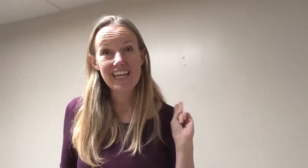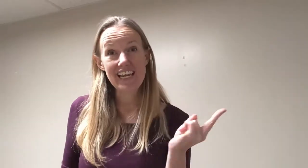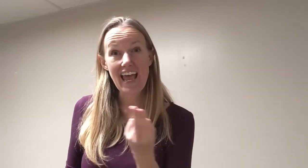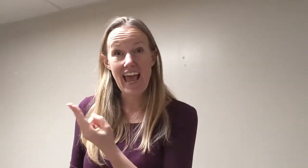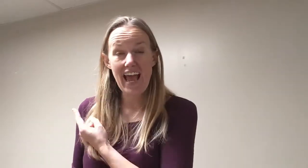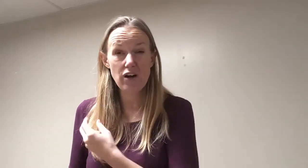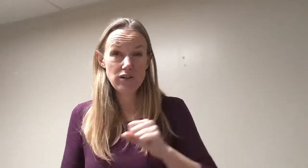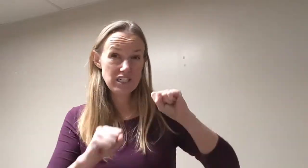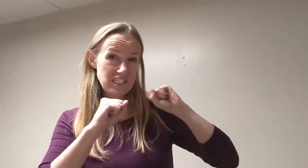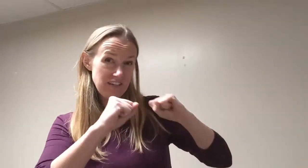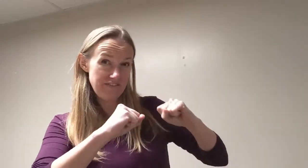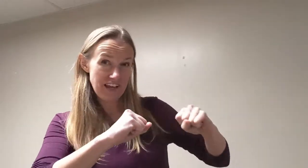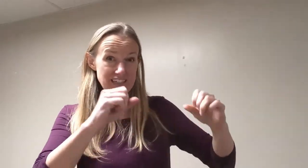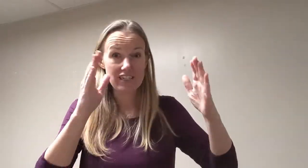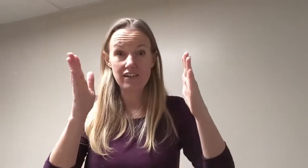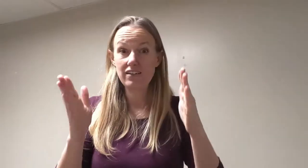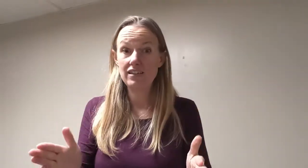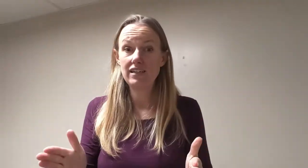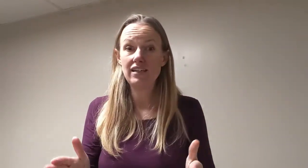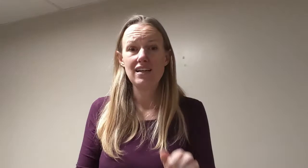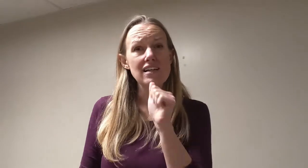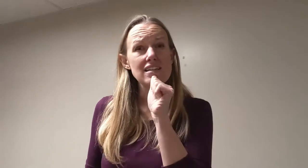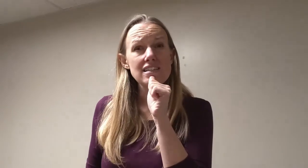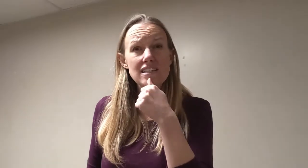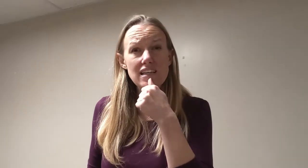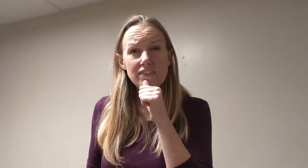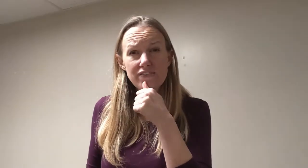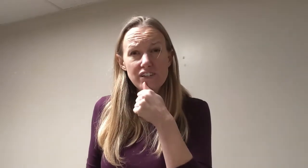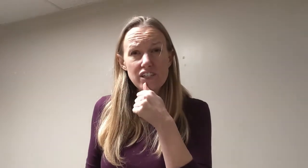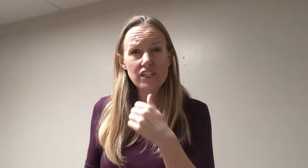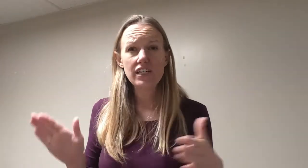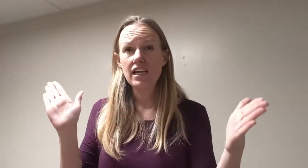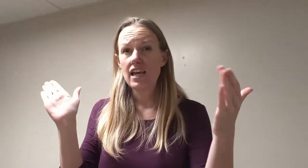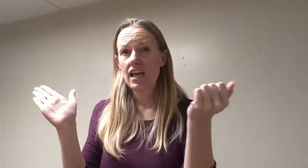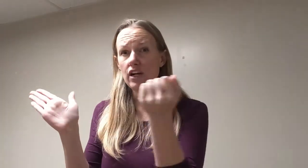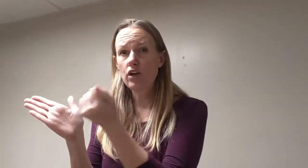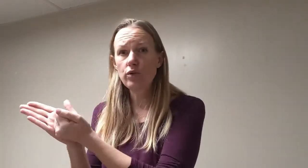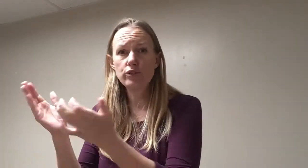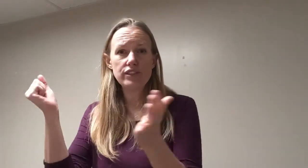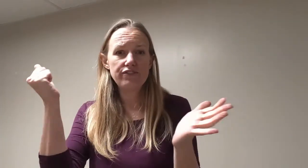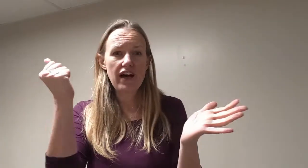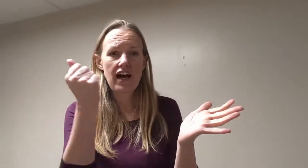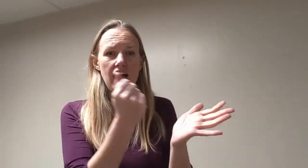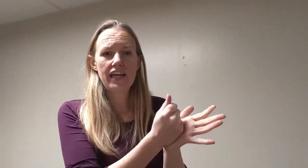and our defender suffered and crucified.